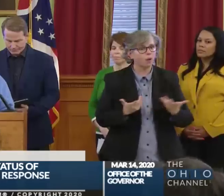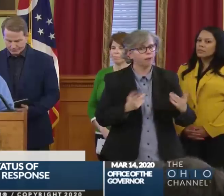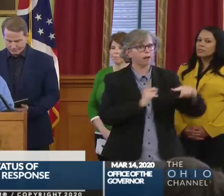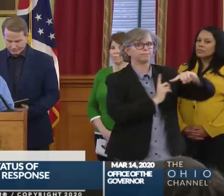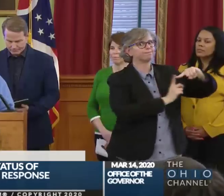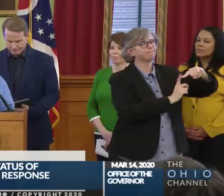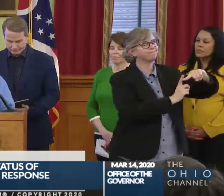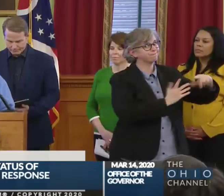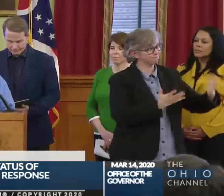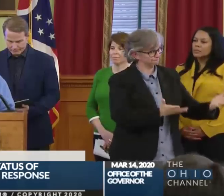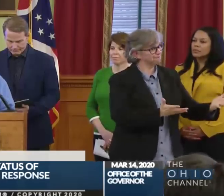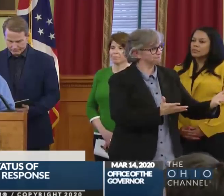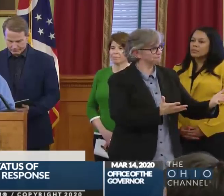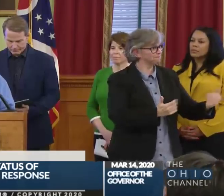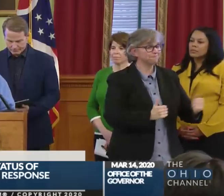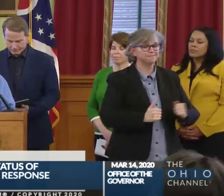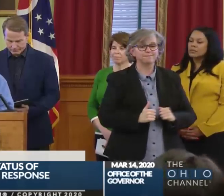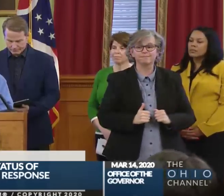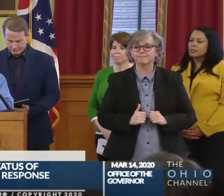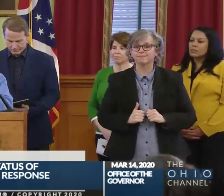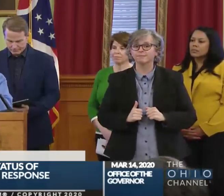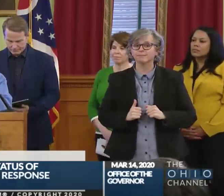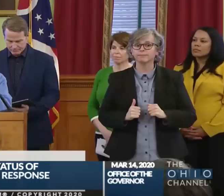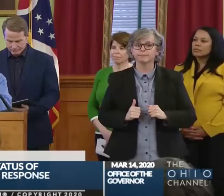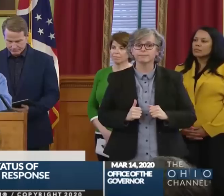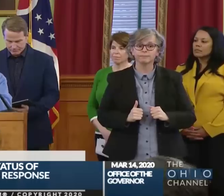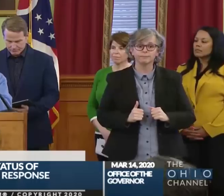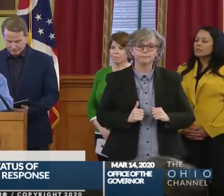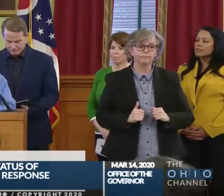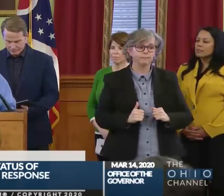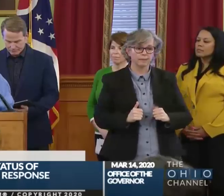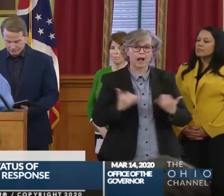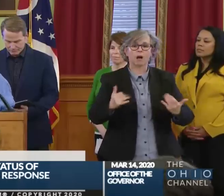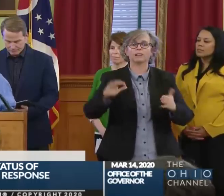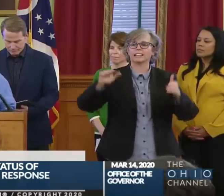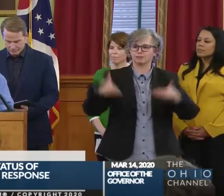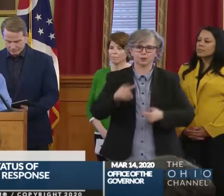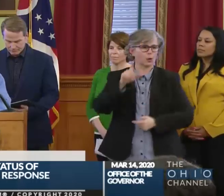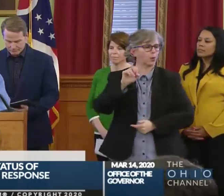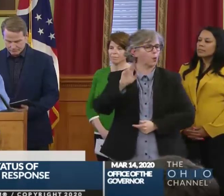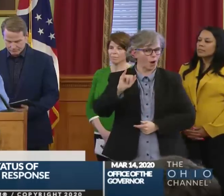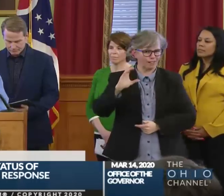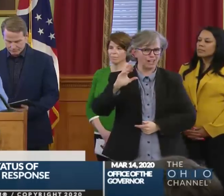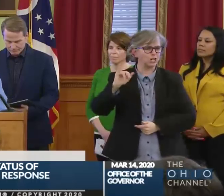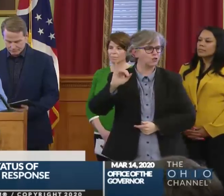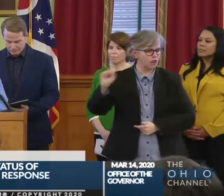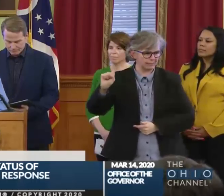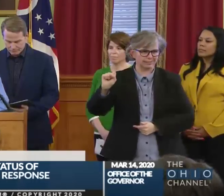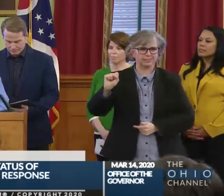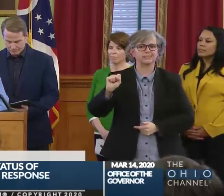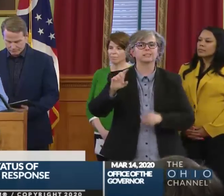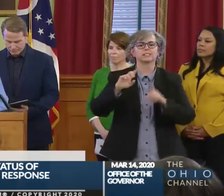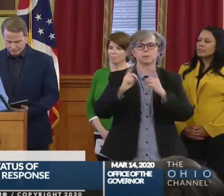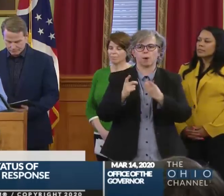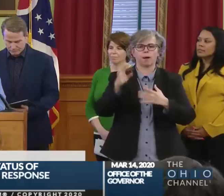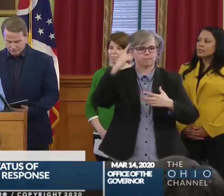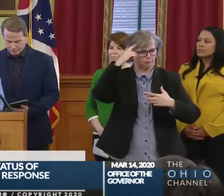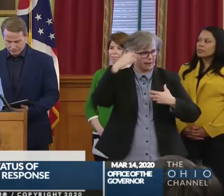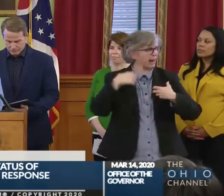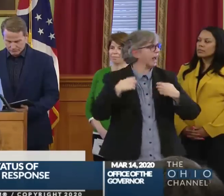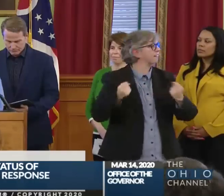That is, in fact, a good thing. Let me introduce Lori Chris, Department of Mental Health and Addiction Services.